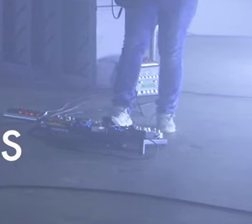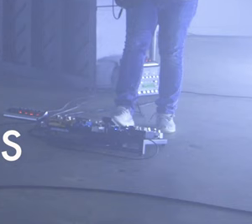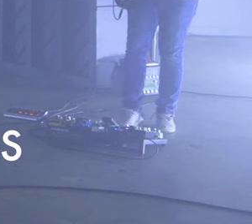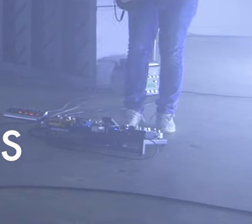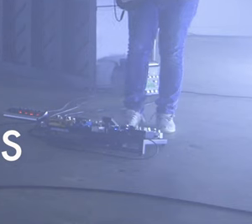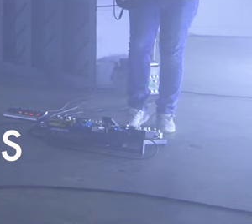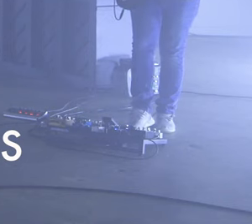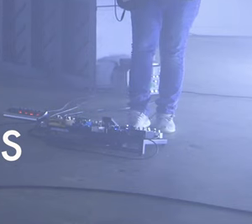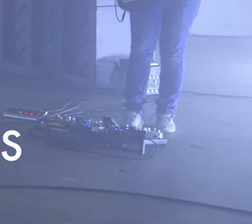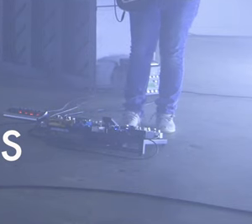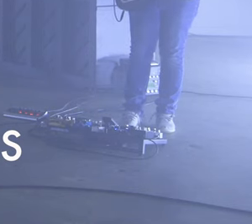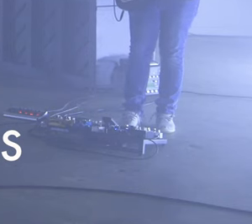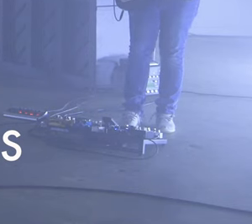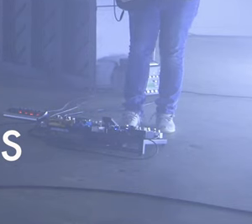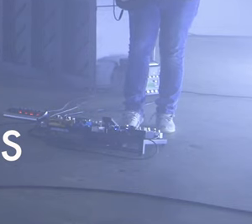Hallelujah.